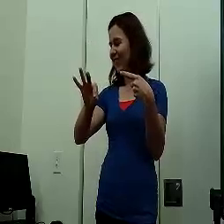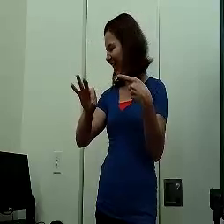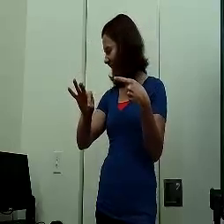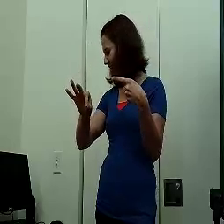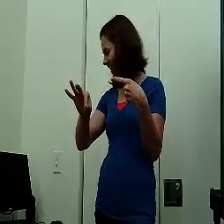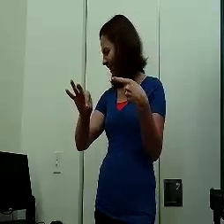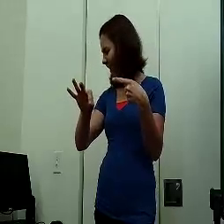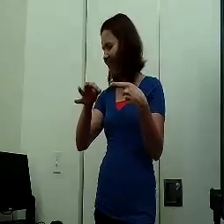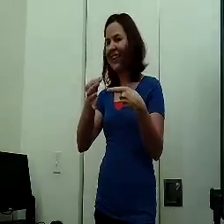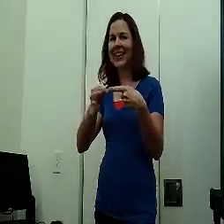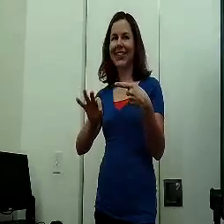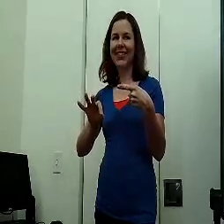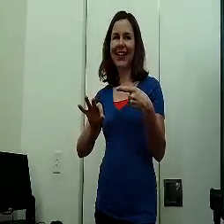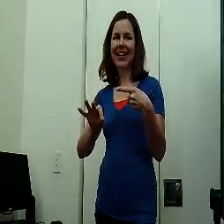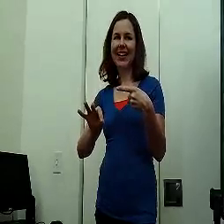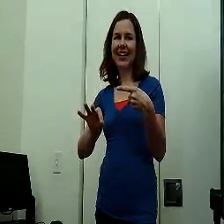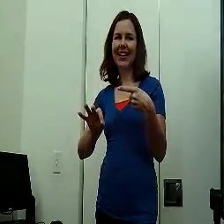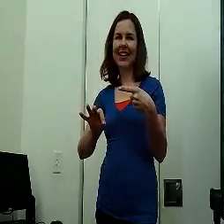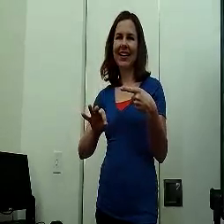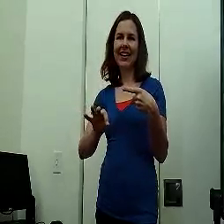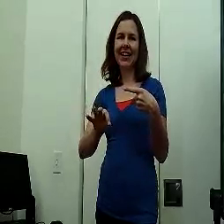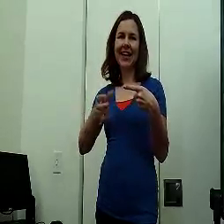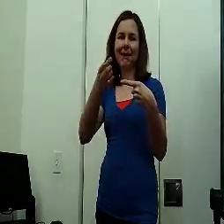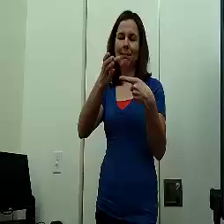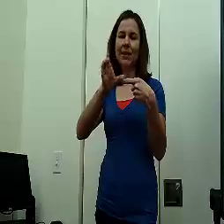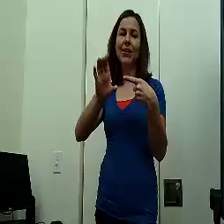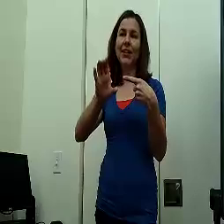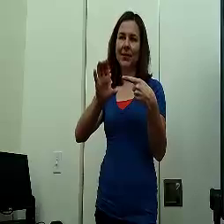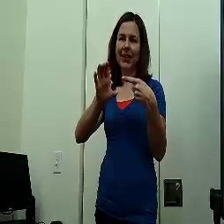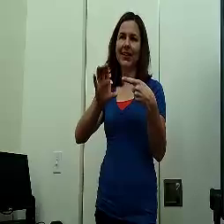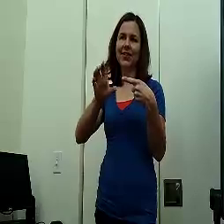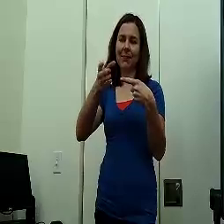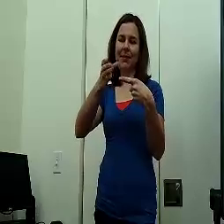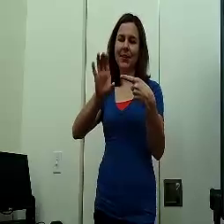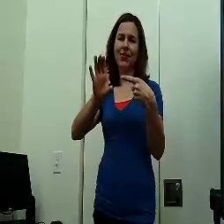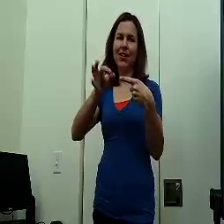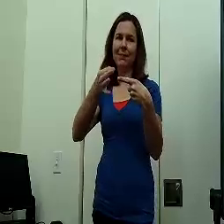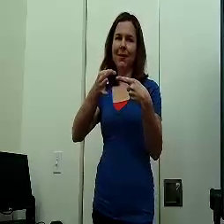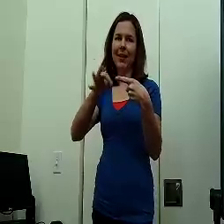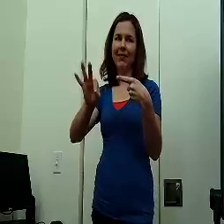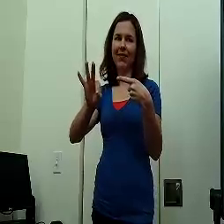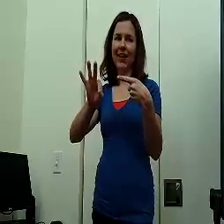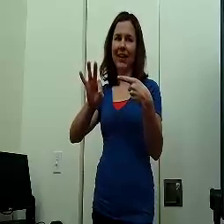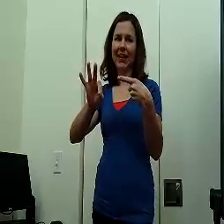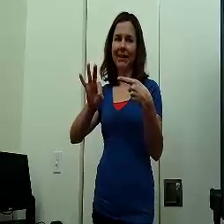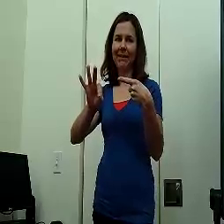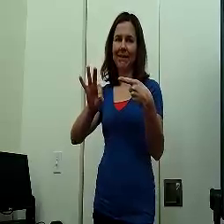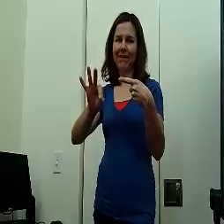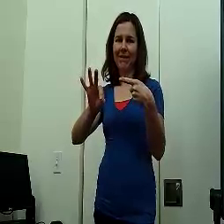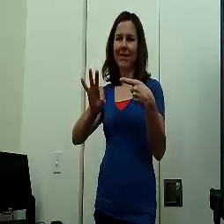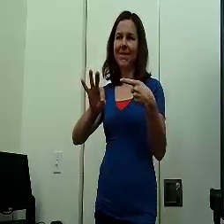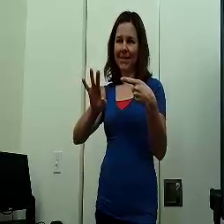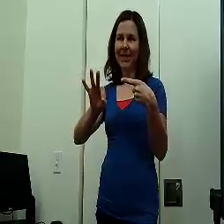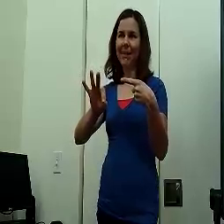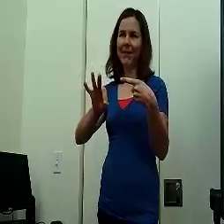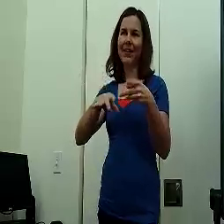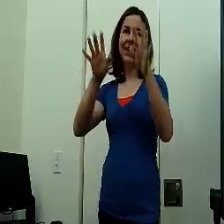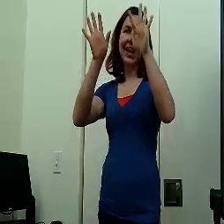Flake. Chip. Yeah. So it is related to chip. So Chip. chip and Flake. flake. Yep. So you can have